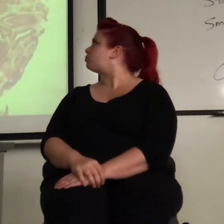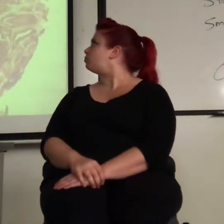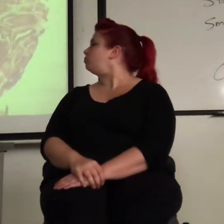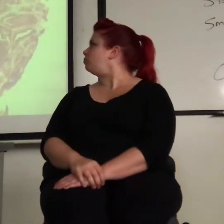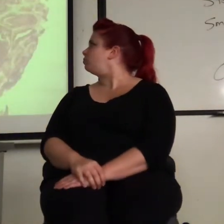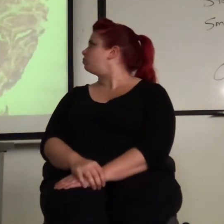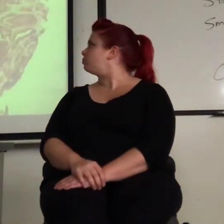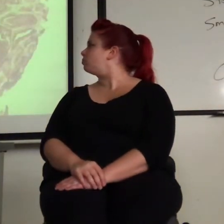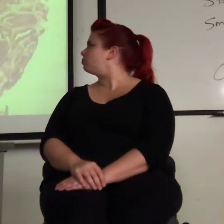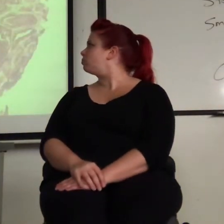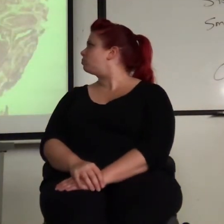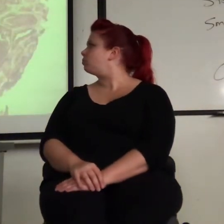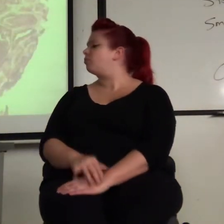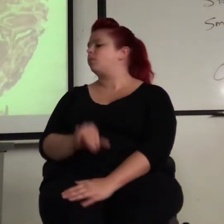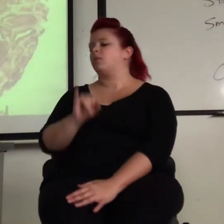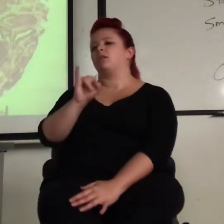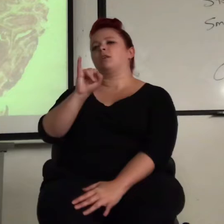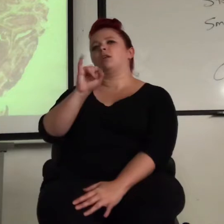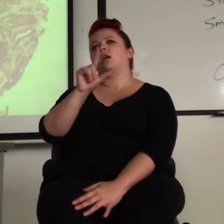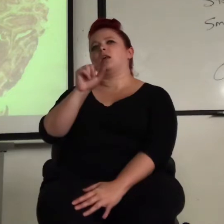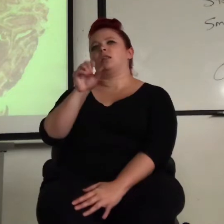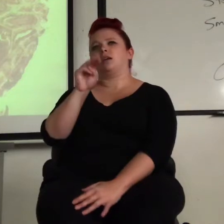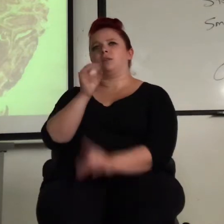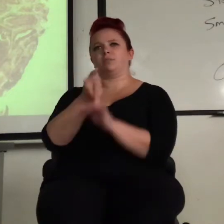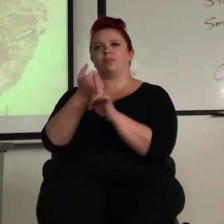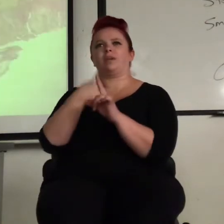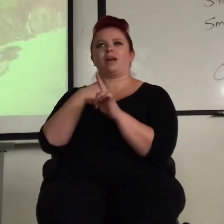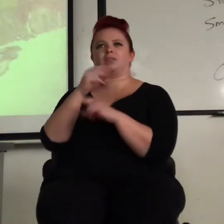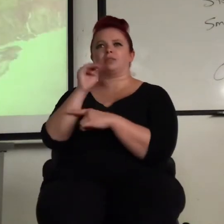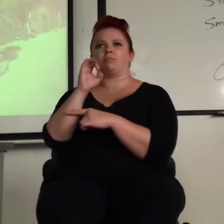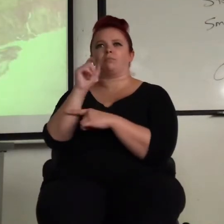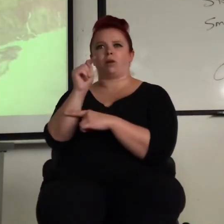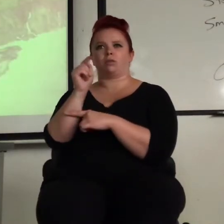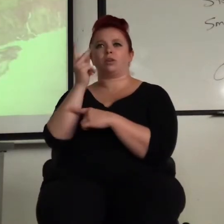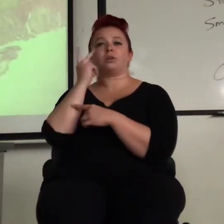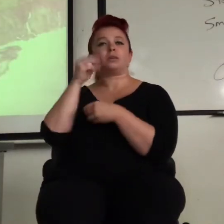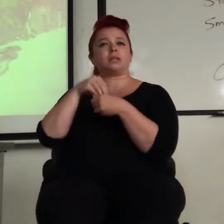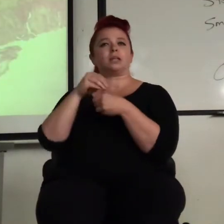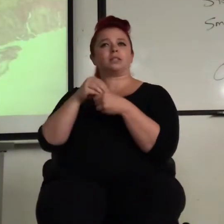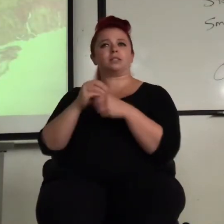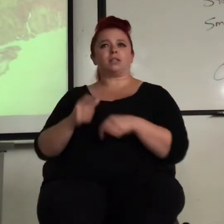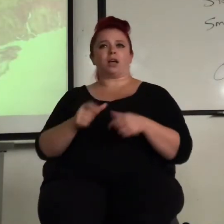ileum. Ileum's got the malt. We see it in colon too. Here's the colon.